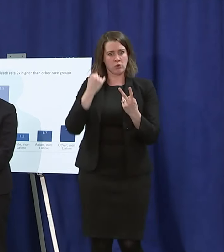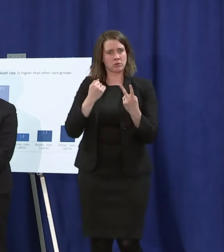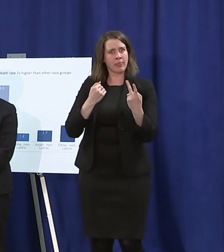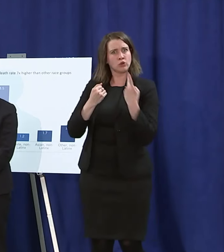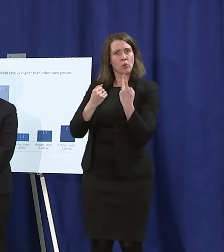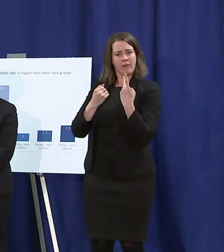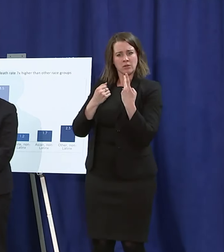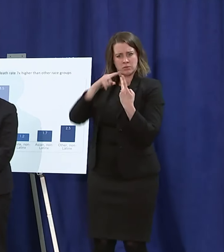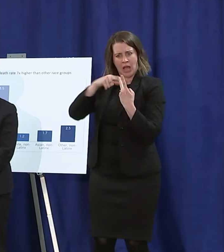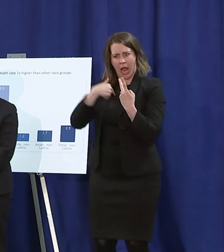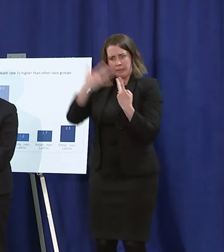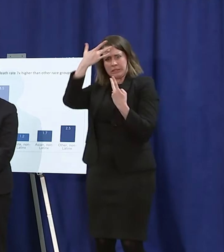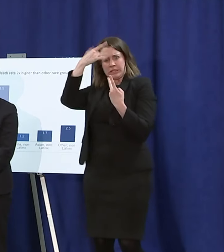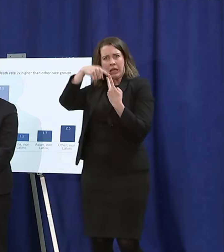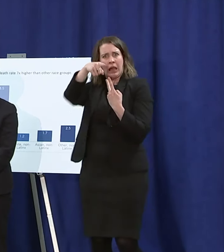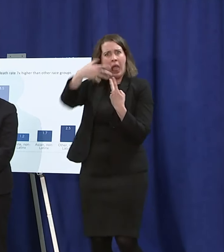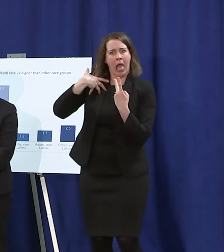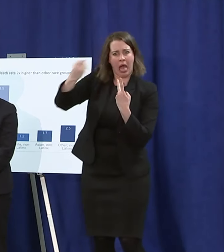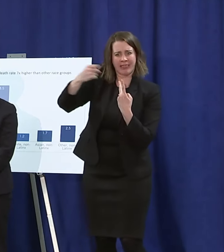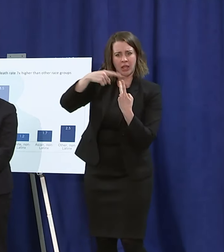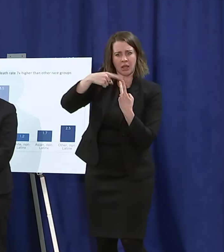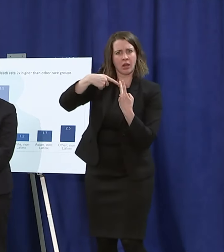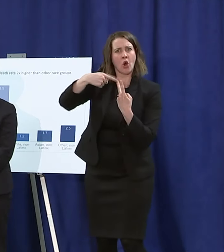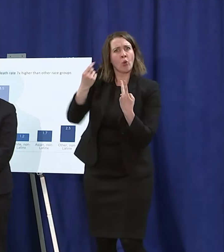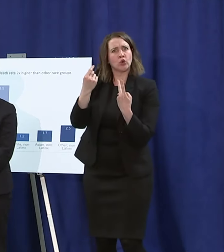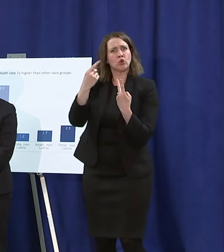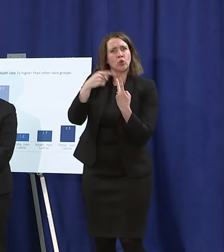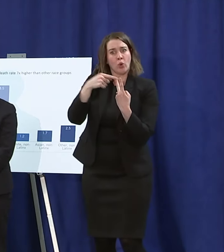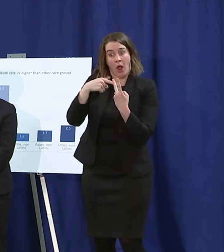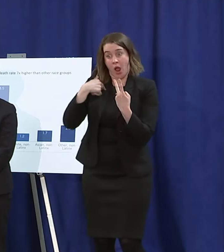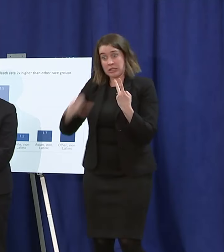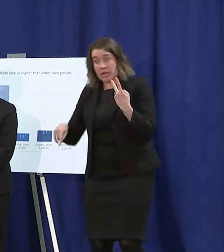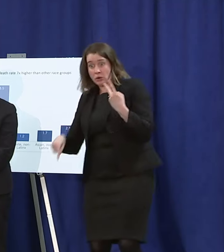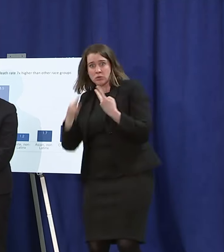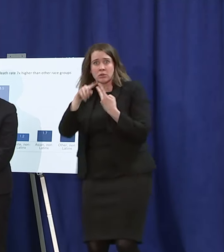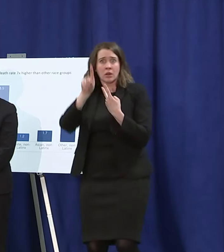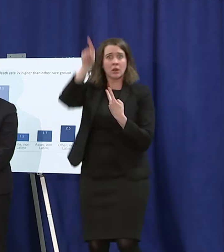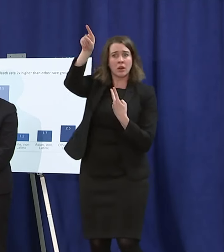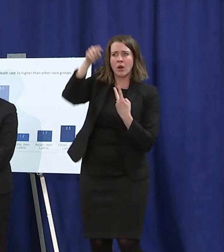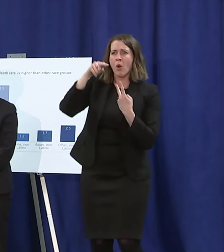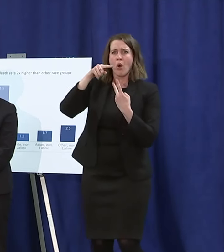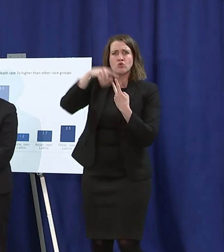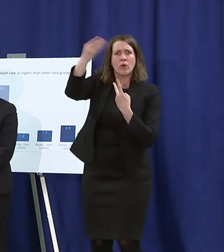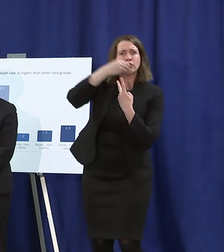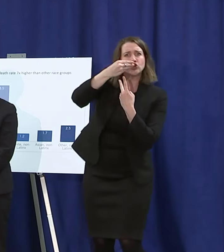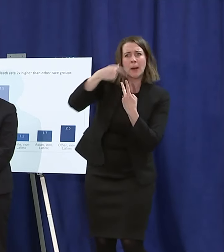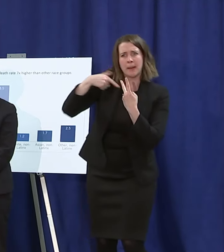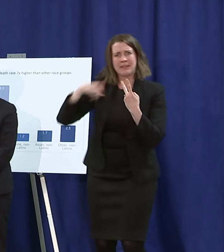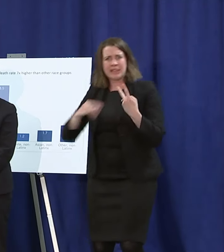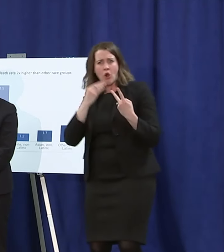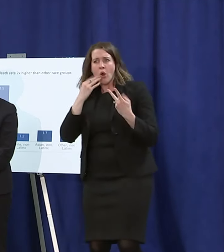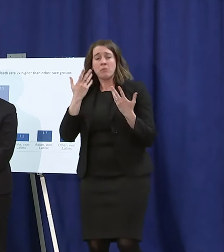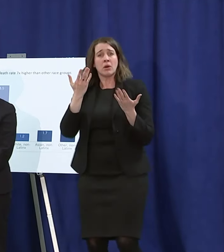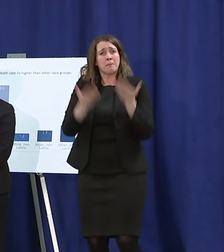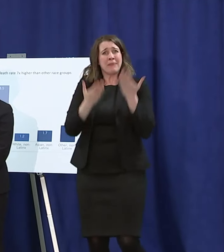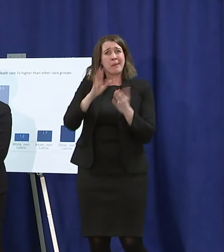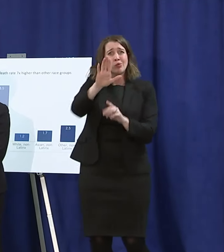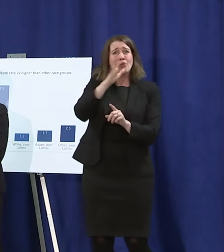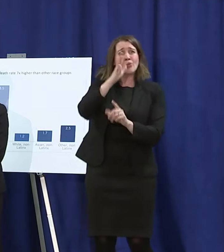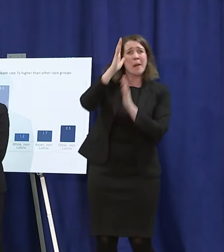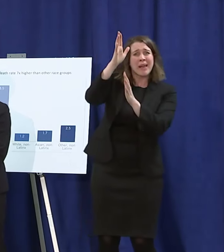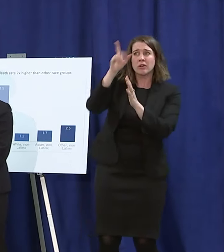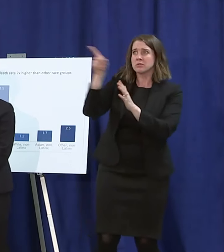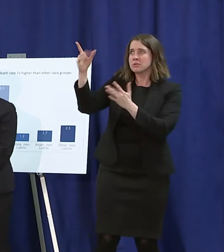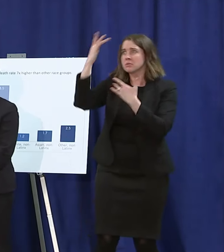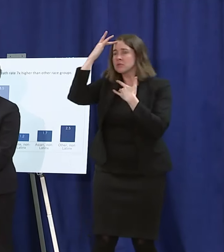most contact? You know, we talk about the vulnerable in our population, thinking about grandma or anybody in the home who has diabetes, high blood pressure,